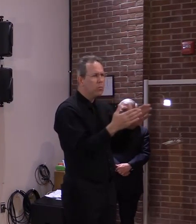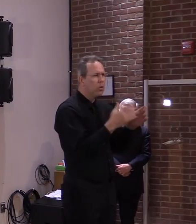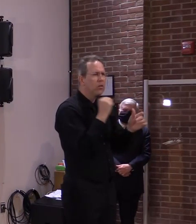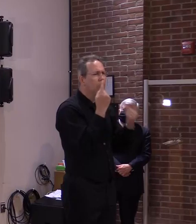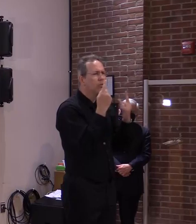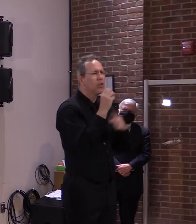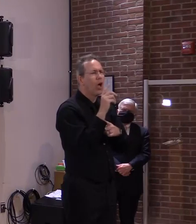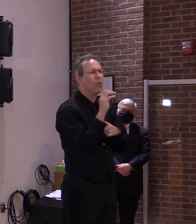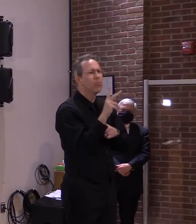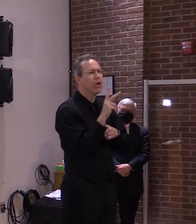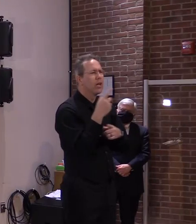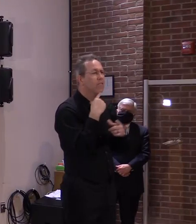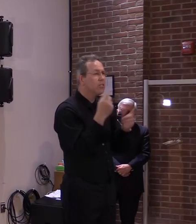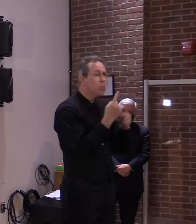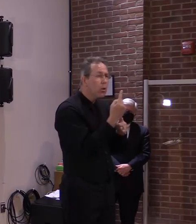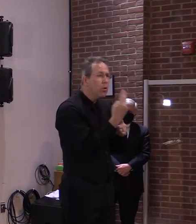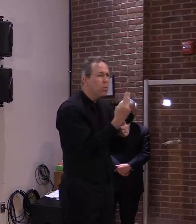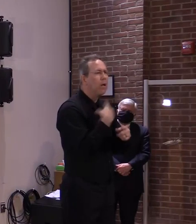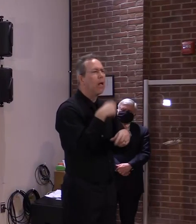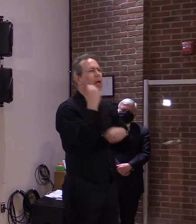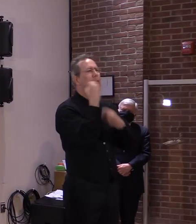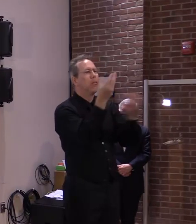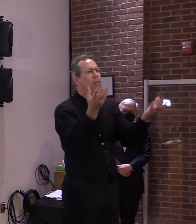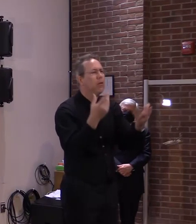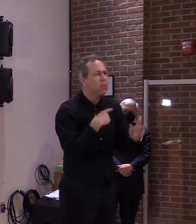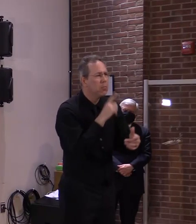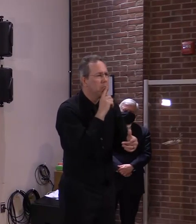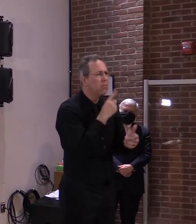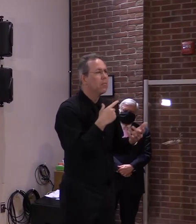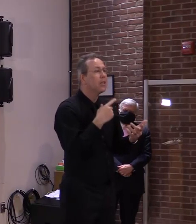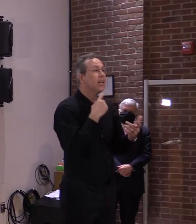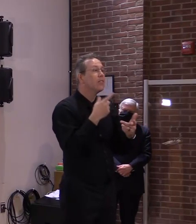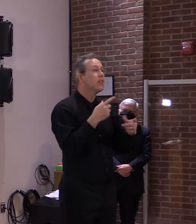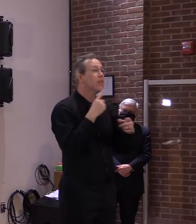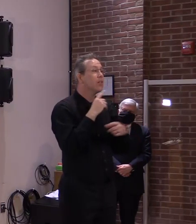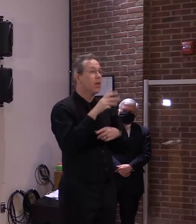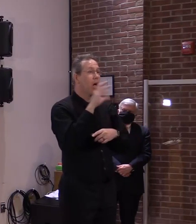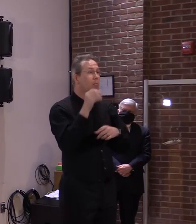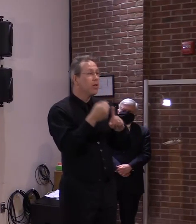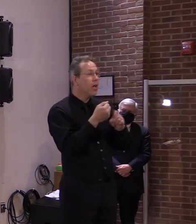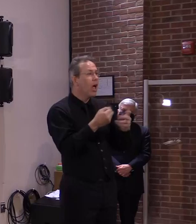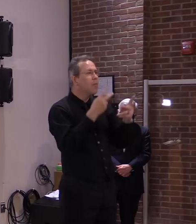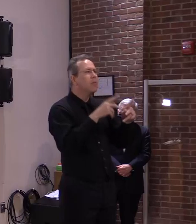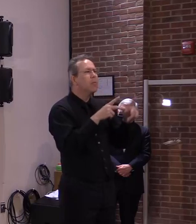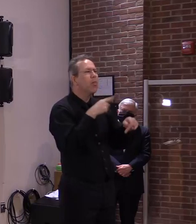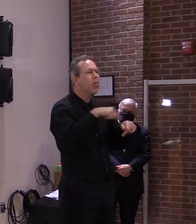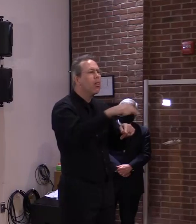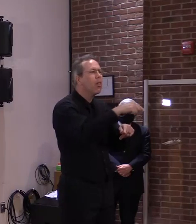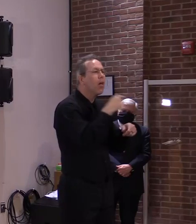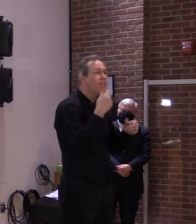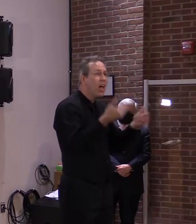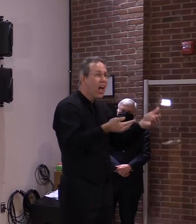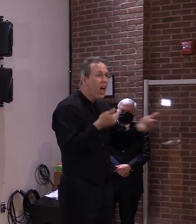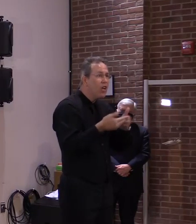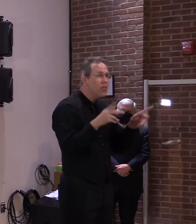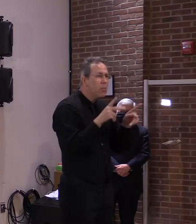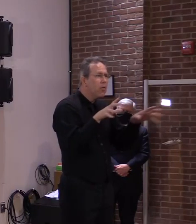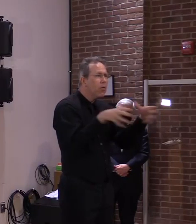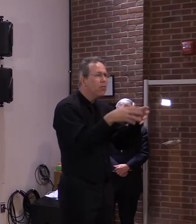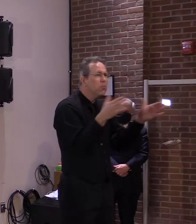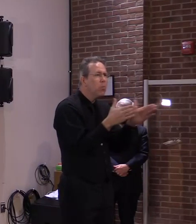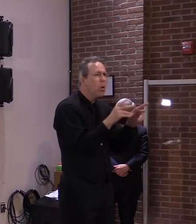yet understand, how many employees there are of the company in total, because there are rules regarding providing that